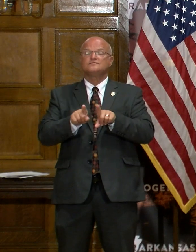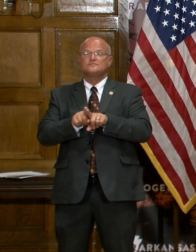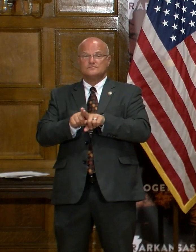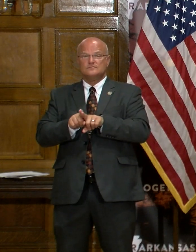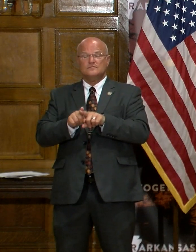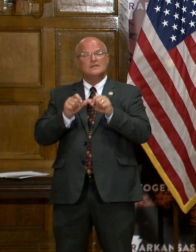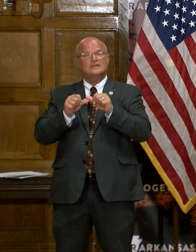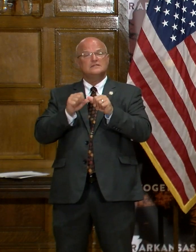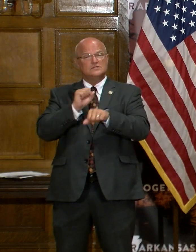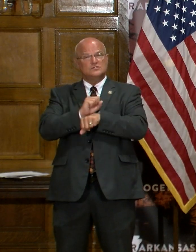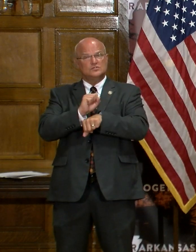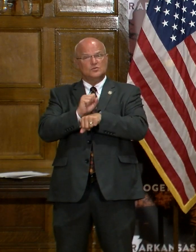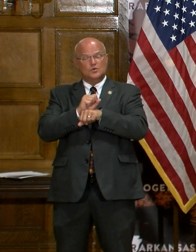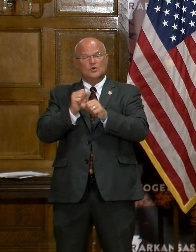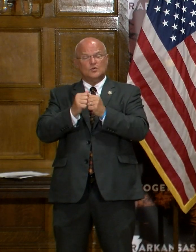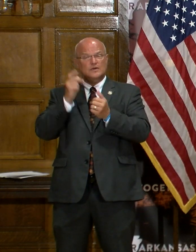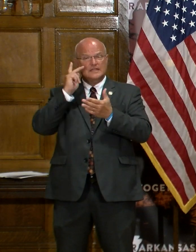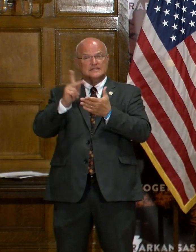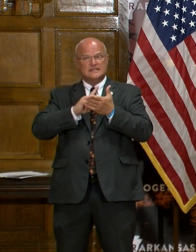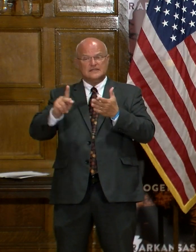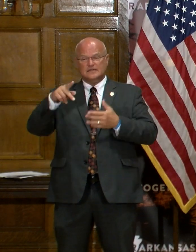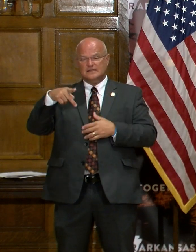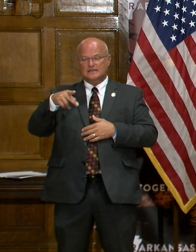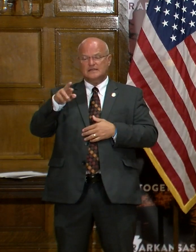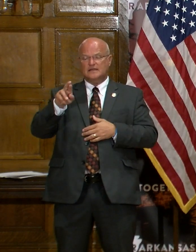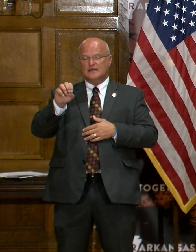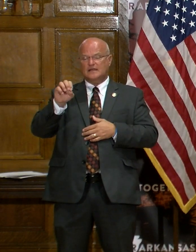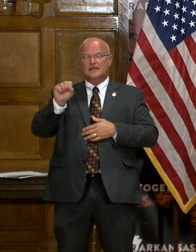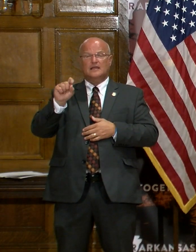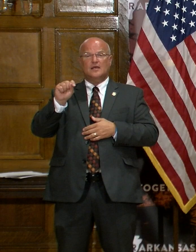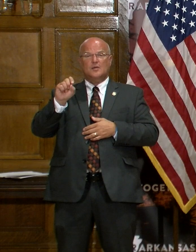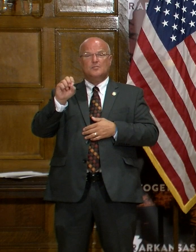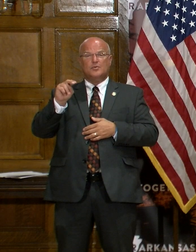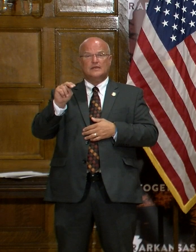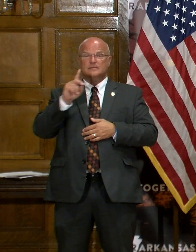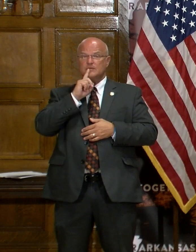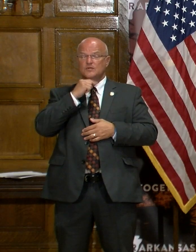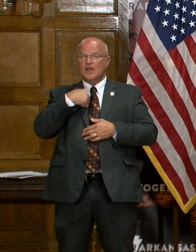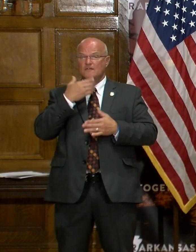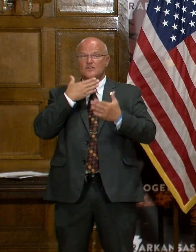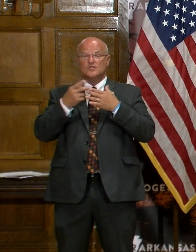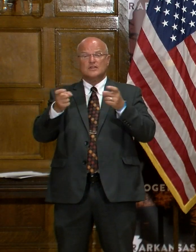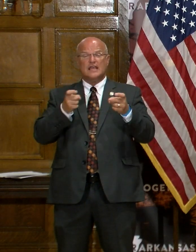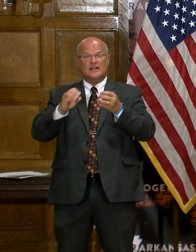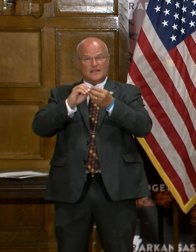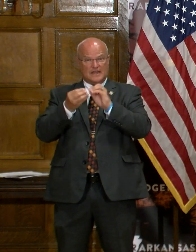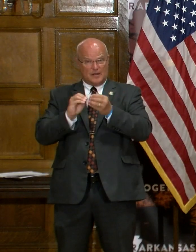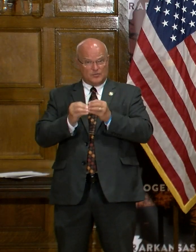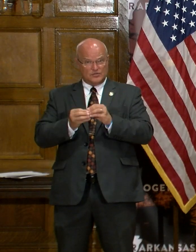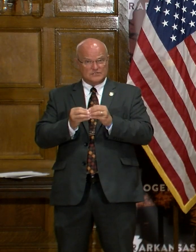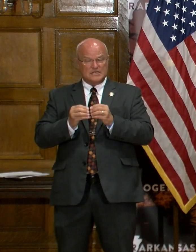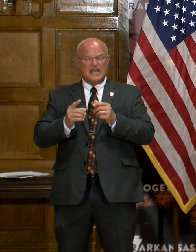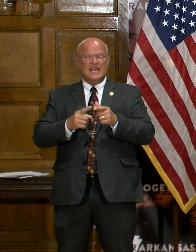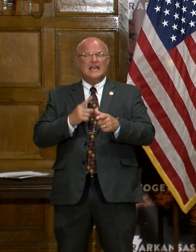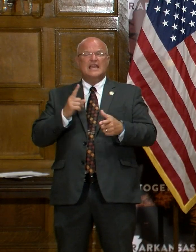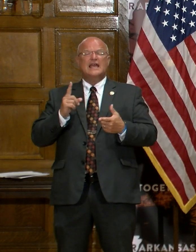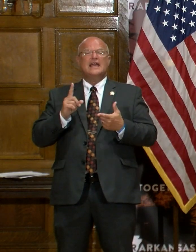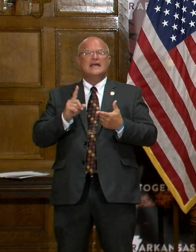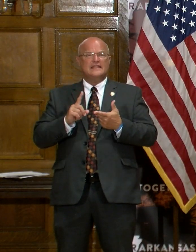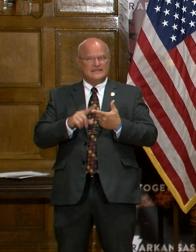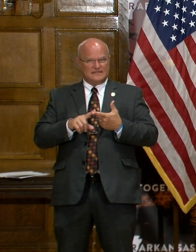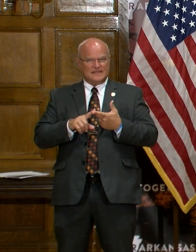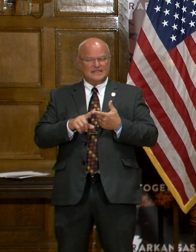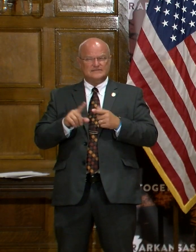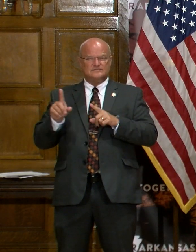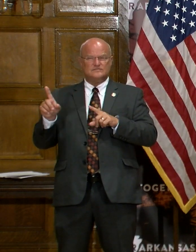also will continue to work with Secretary Preston to make sure we have a good handle on the numbers. And then it's